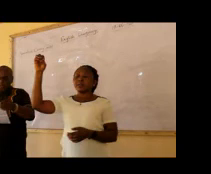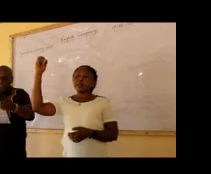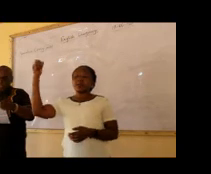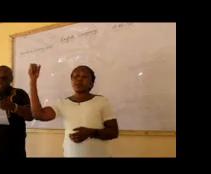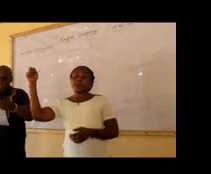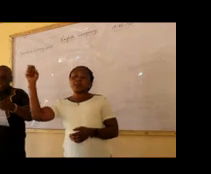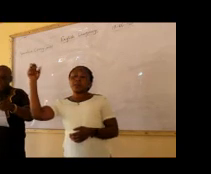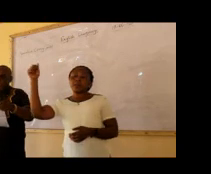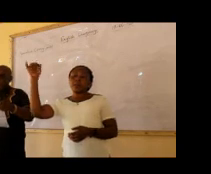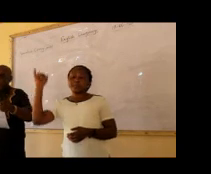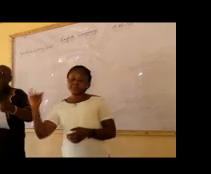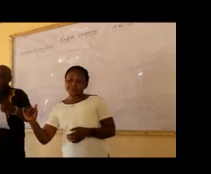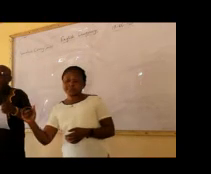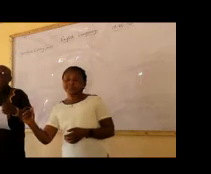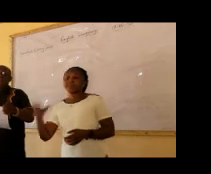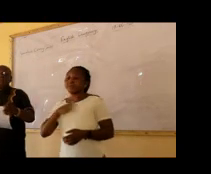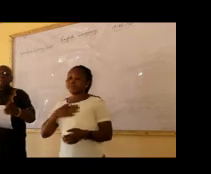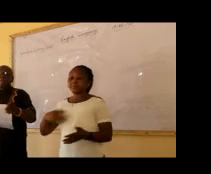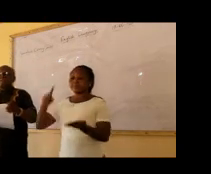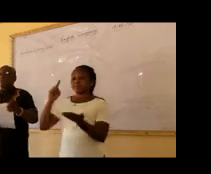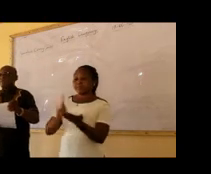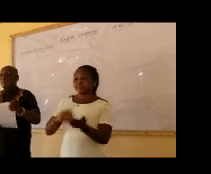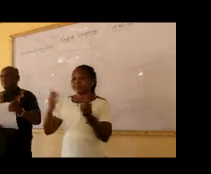you will get enough